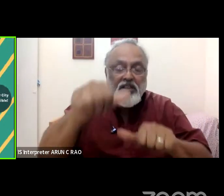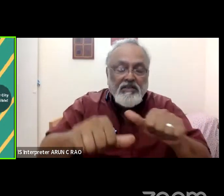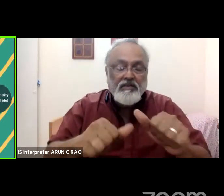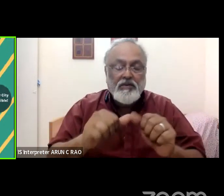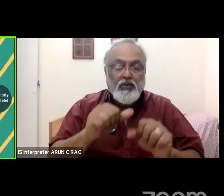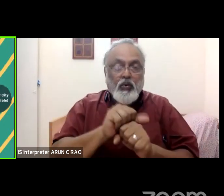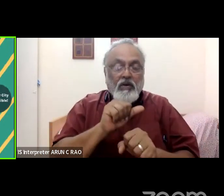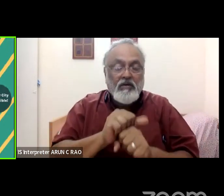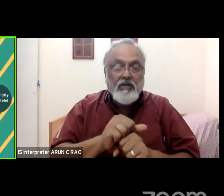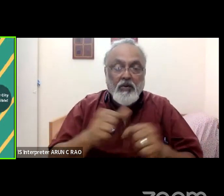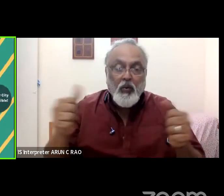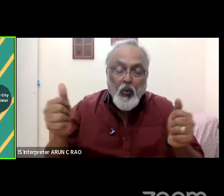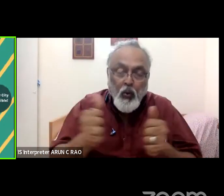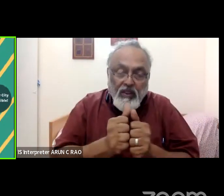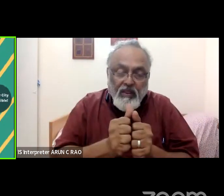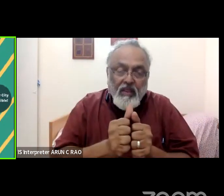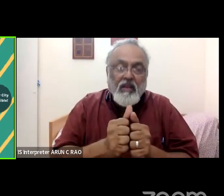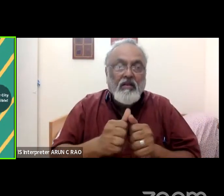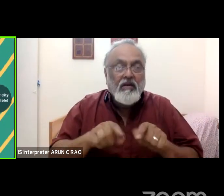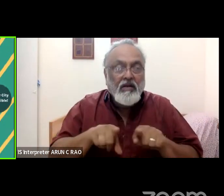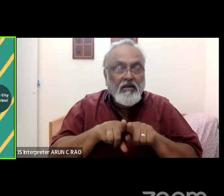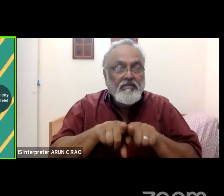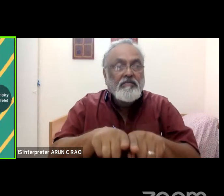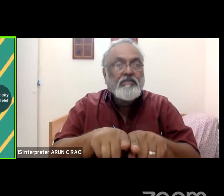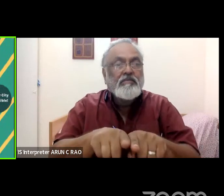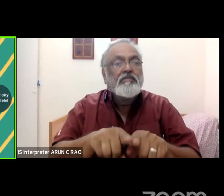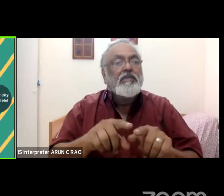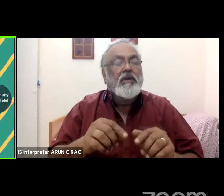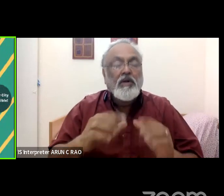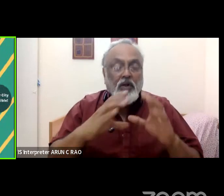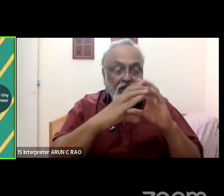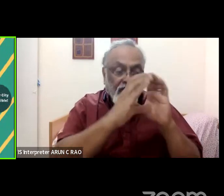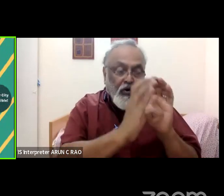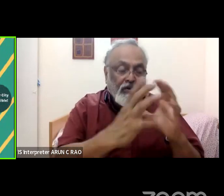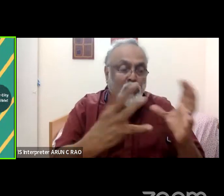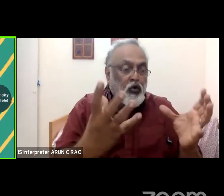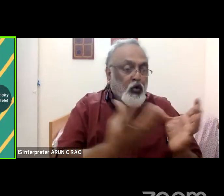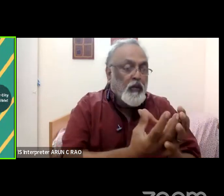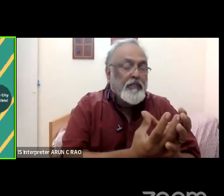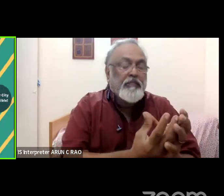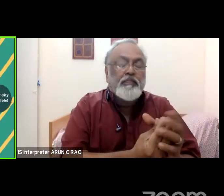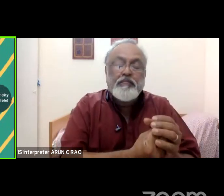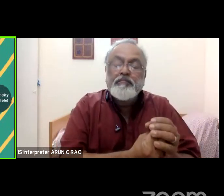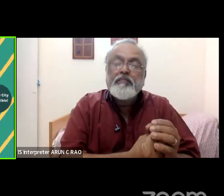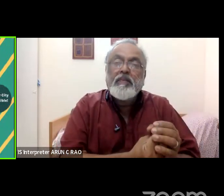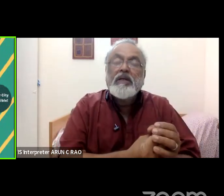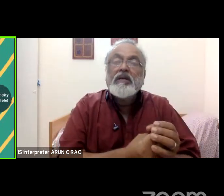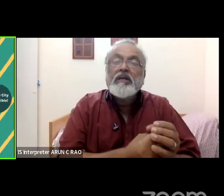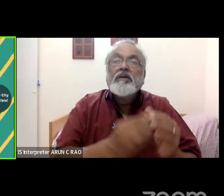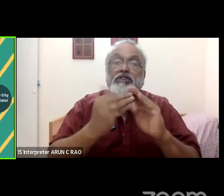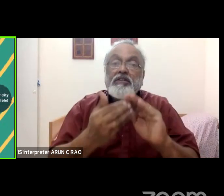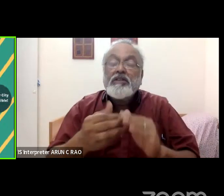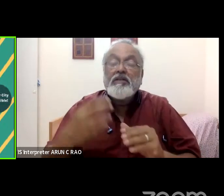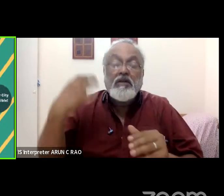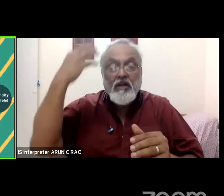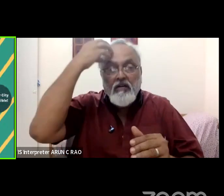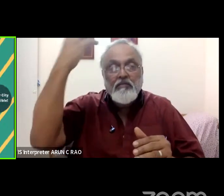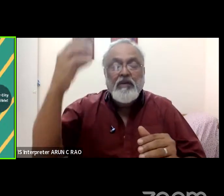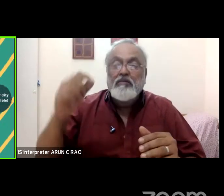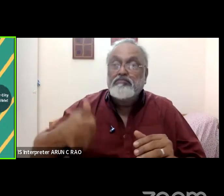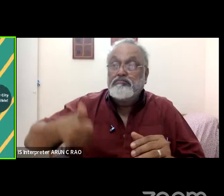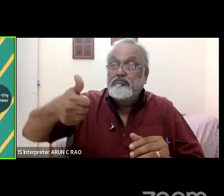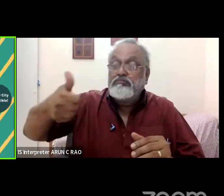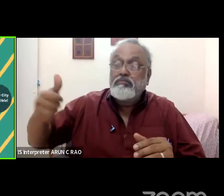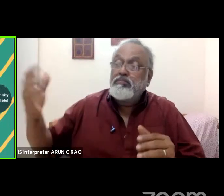our initiatives, we of course have focus group discussions with the city government officials, and we also try